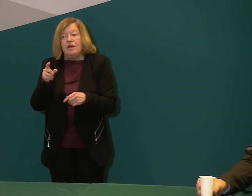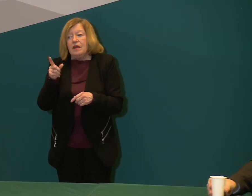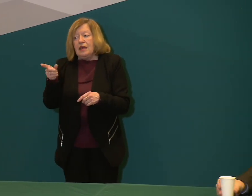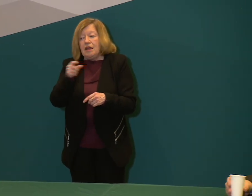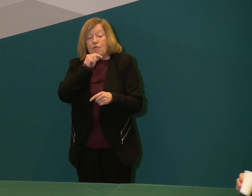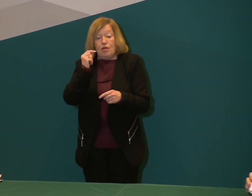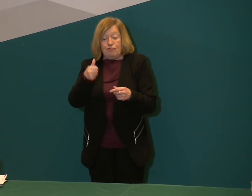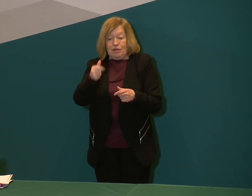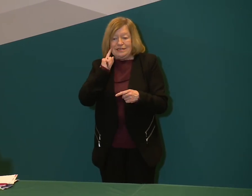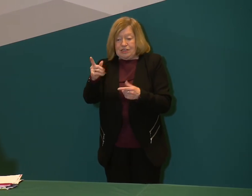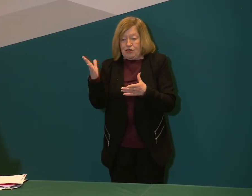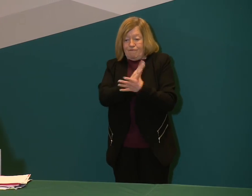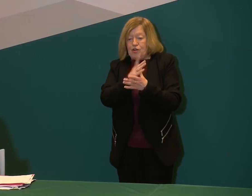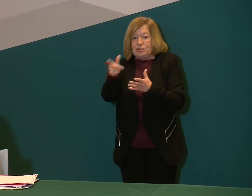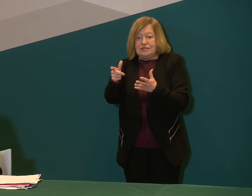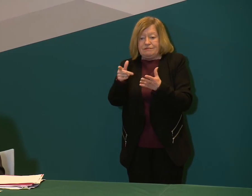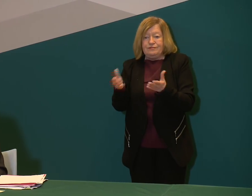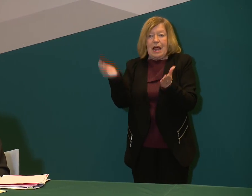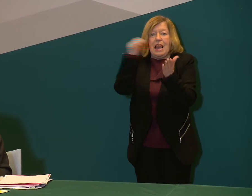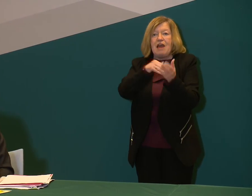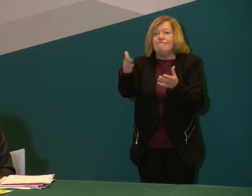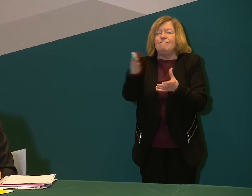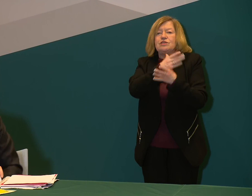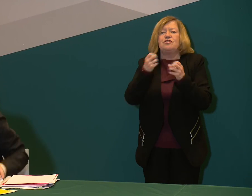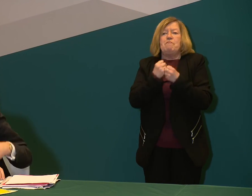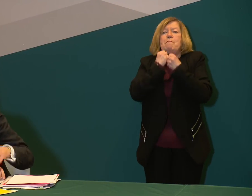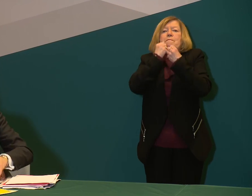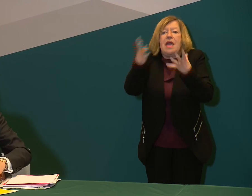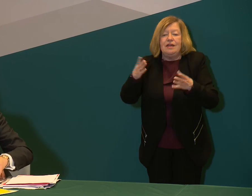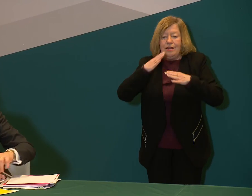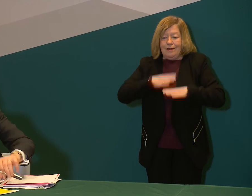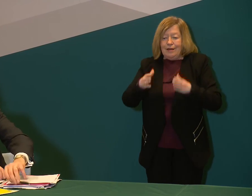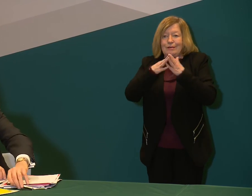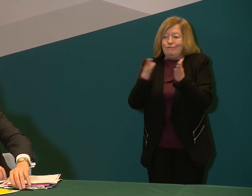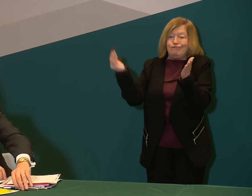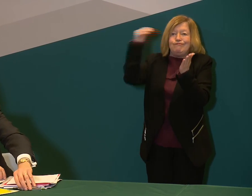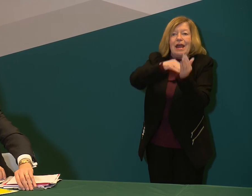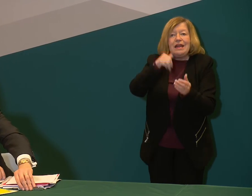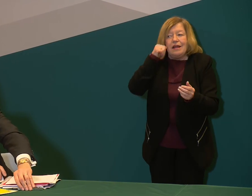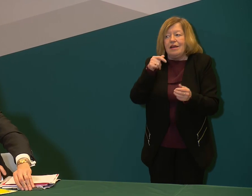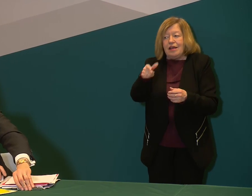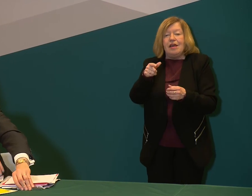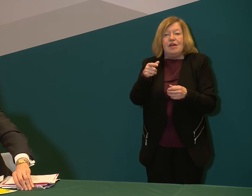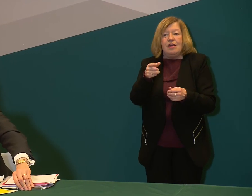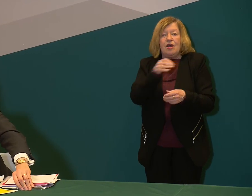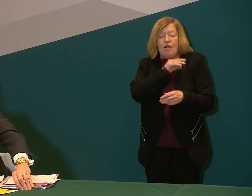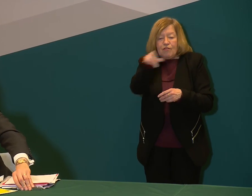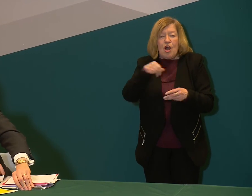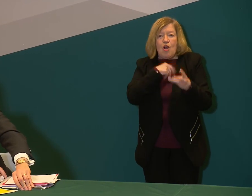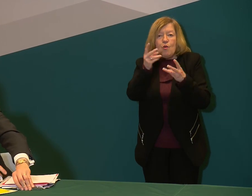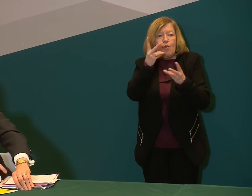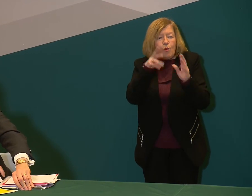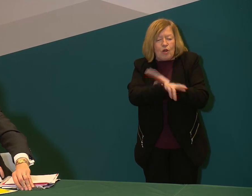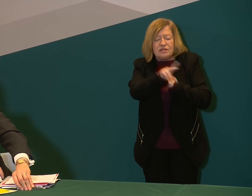first shipment land yesterday, and it's the first of many, so it's a great relief to us and to our staff who are carrying out all this work on all our